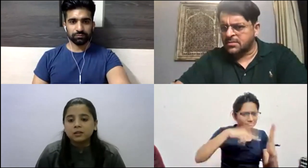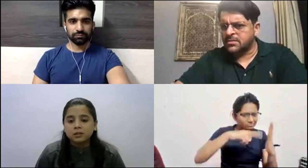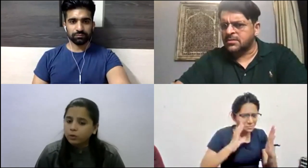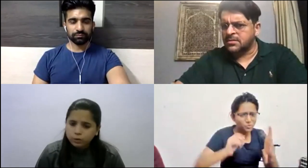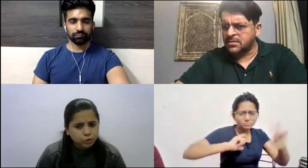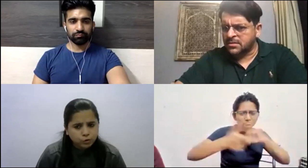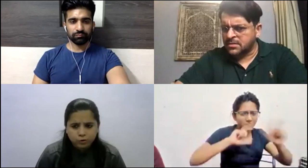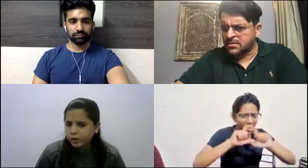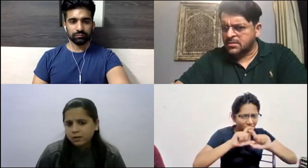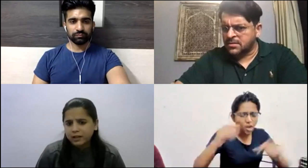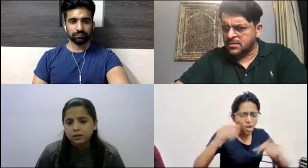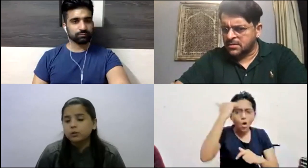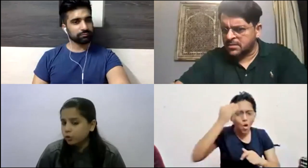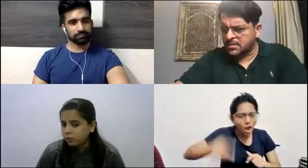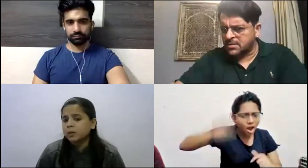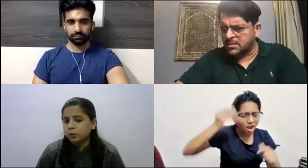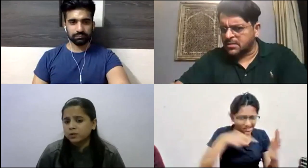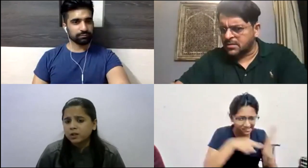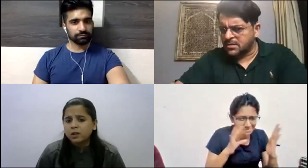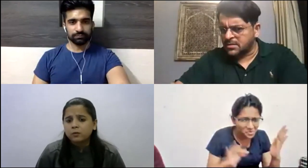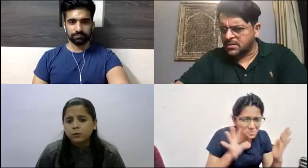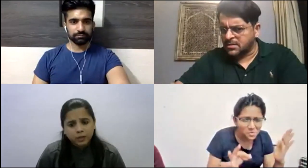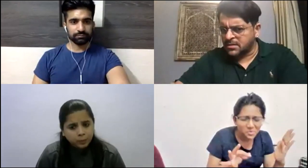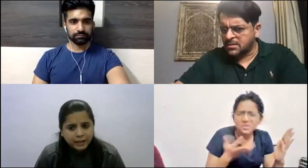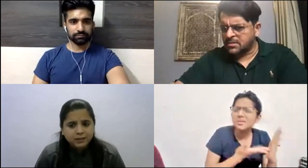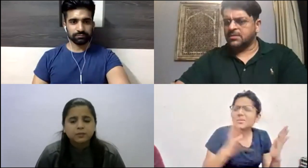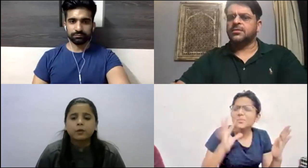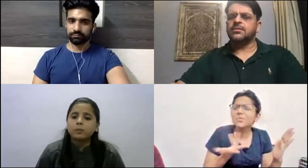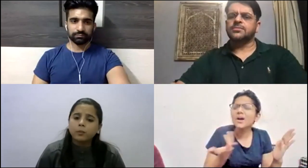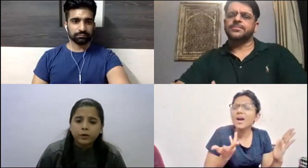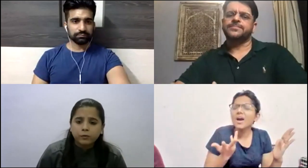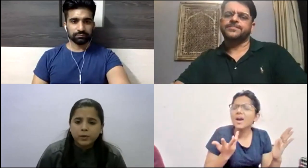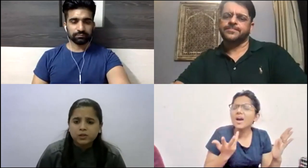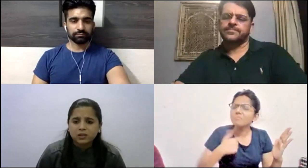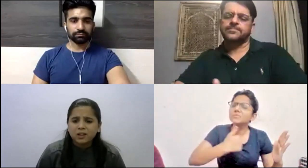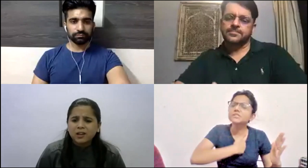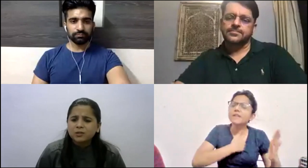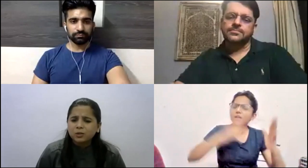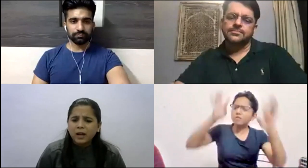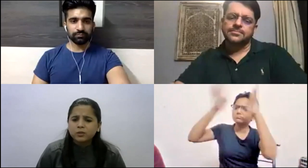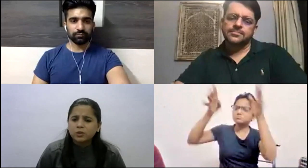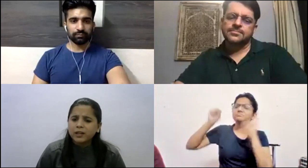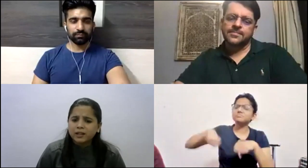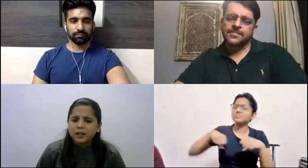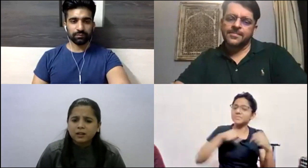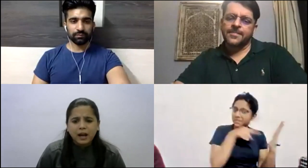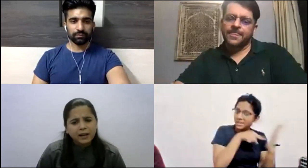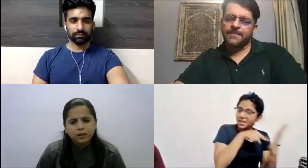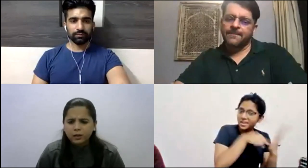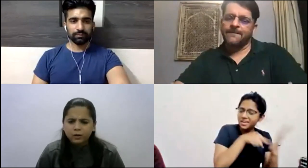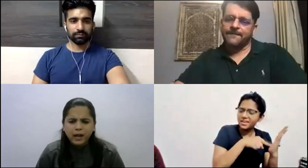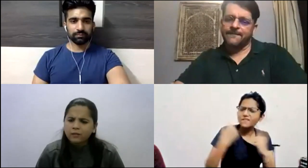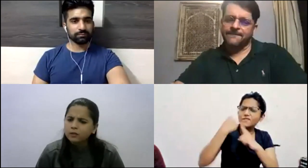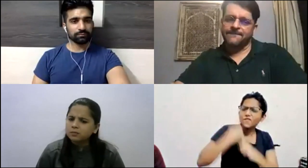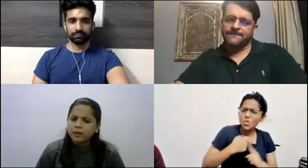and you should read, right? You should read the books for the updates, for more information. So I was not getting it.